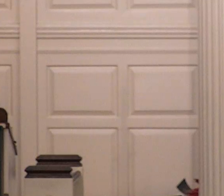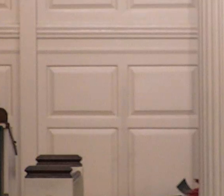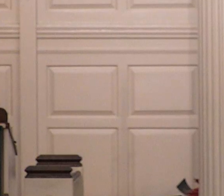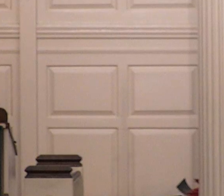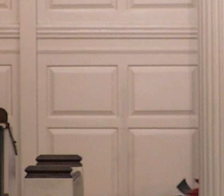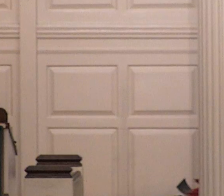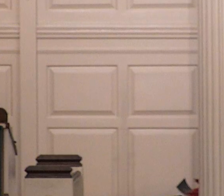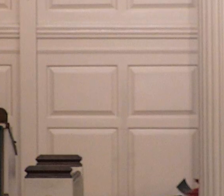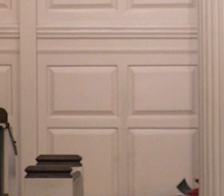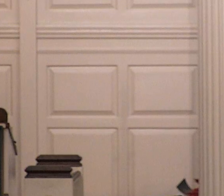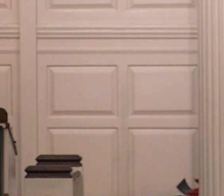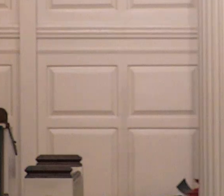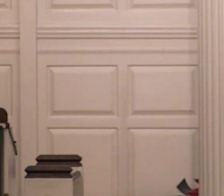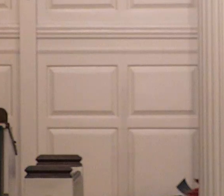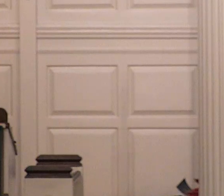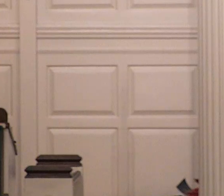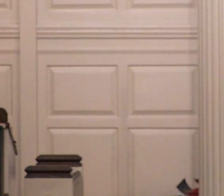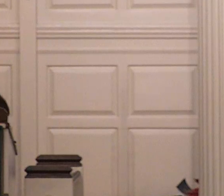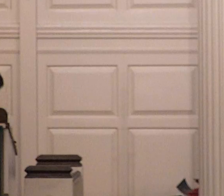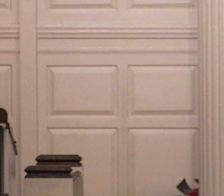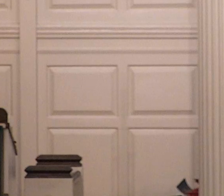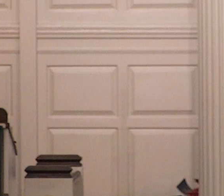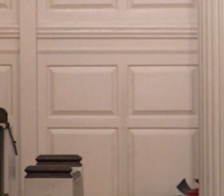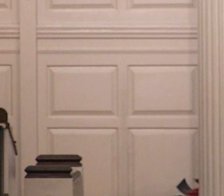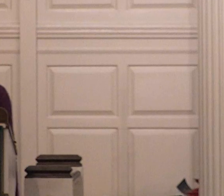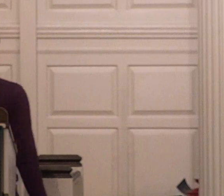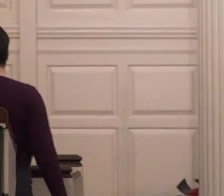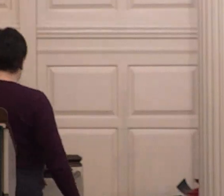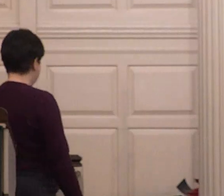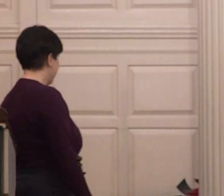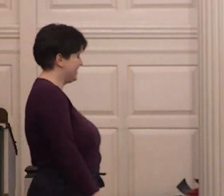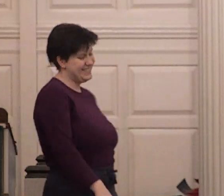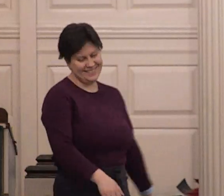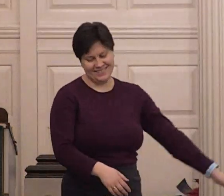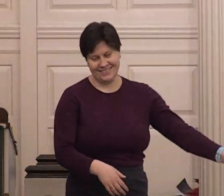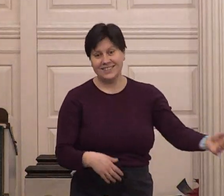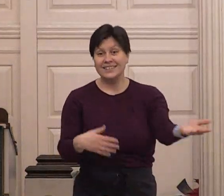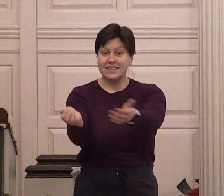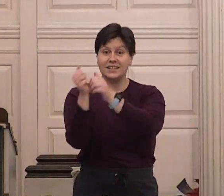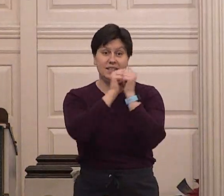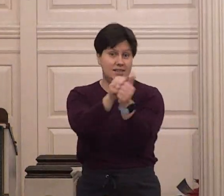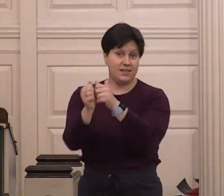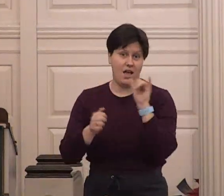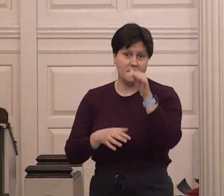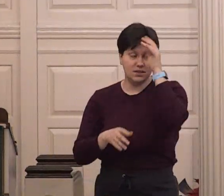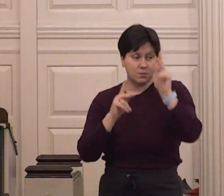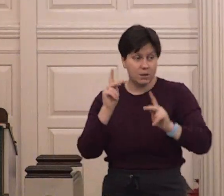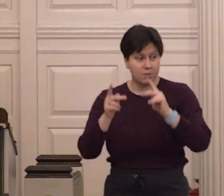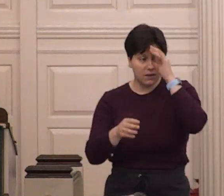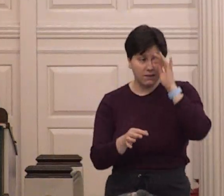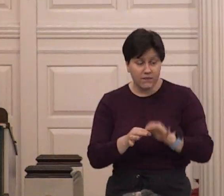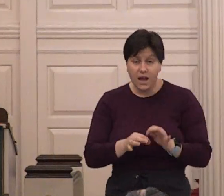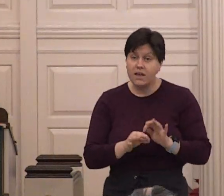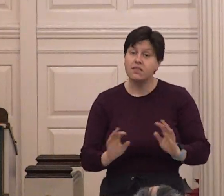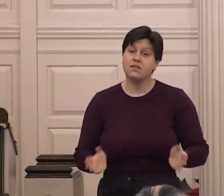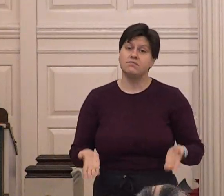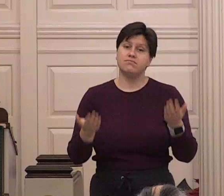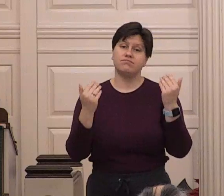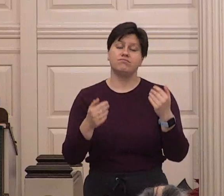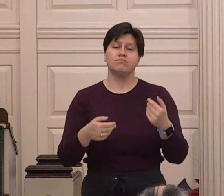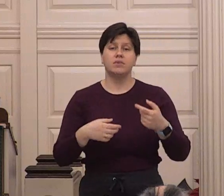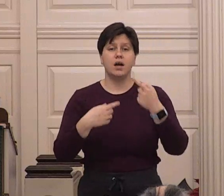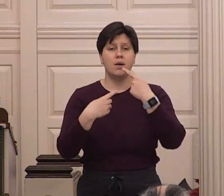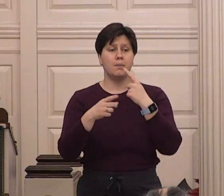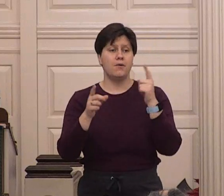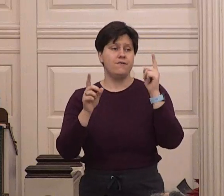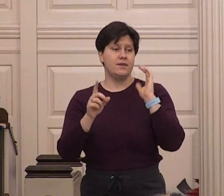Now, as a people of faith, let us together rise and profess our faith in the words of the Nicene Creed.